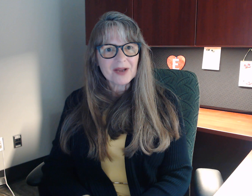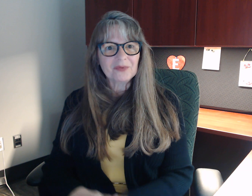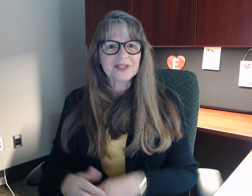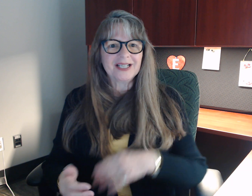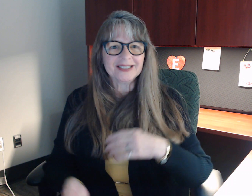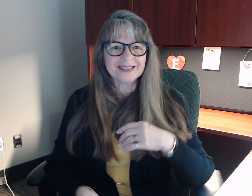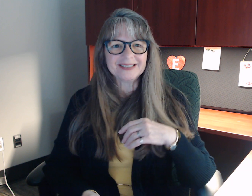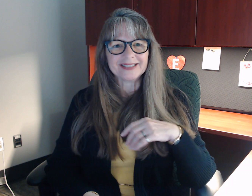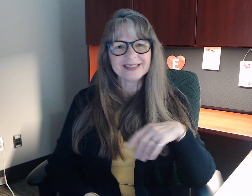backwards.